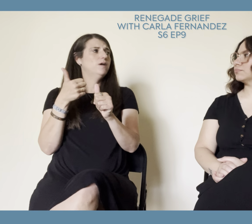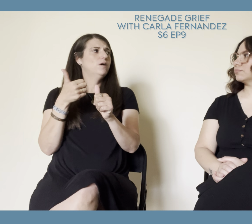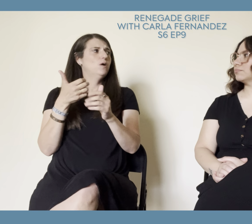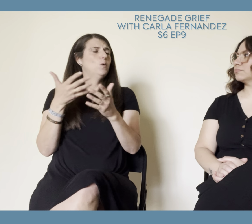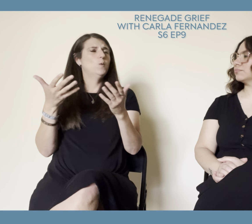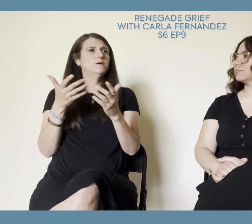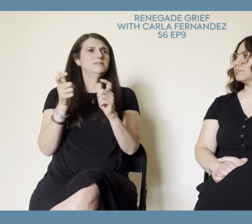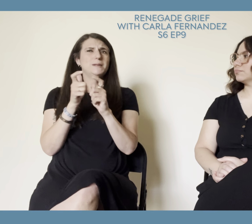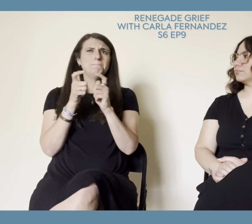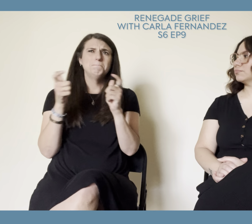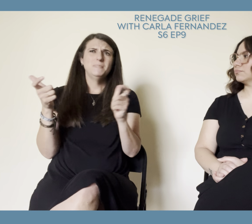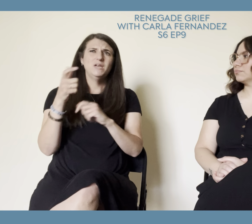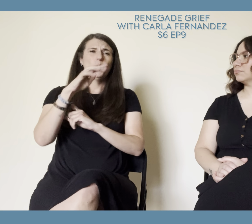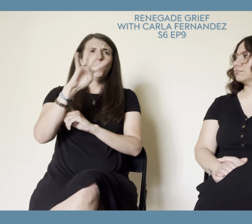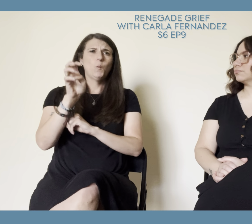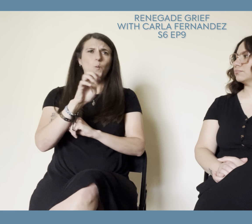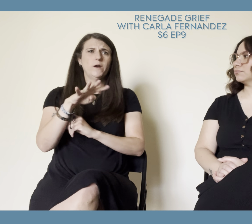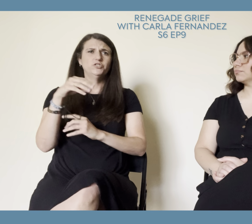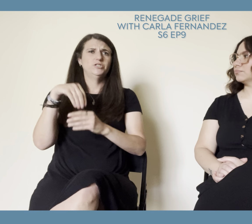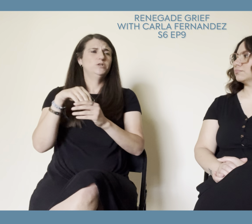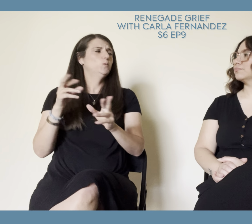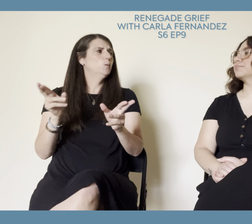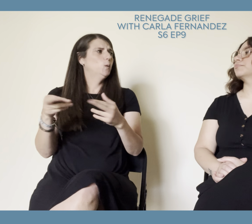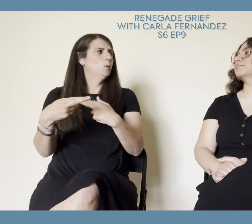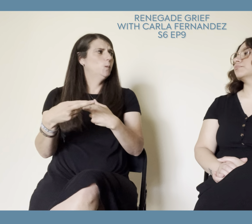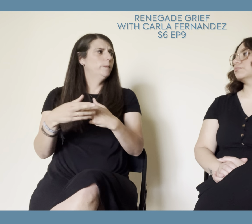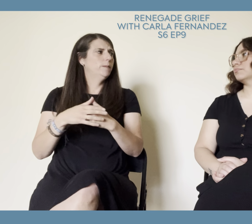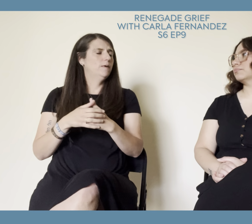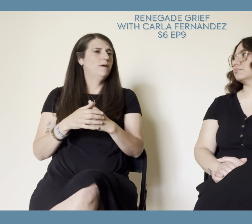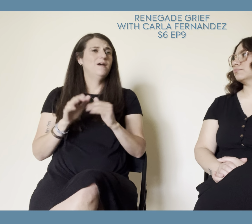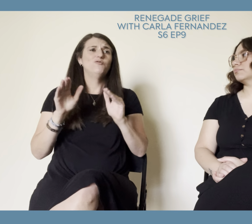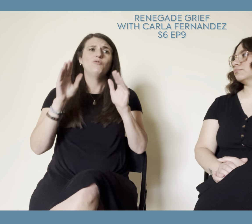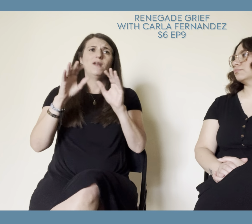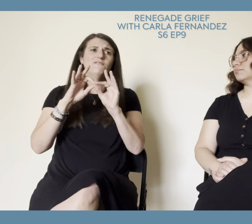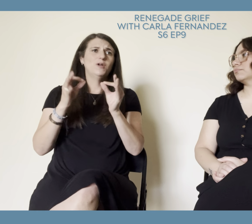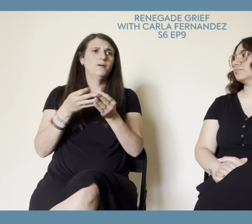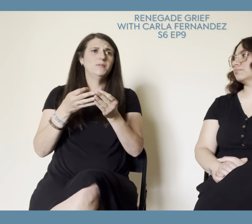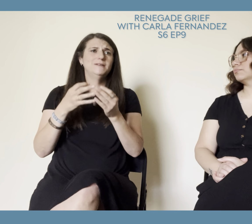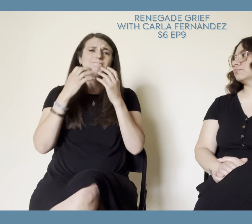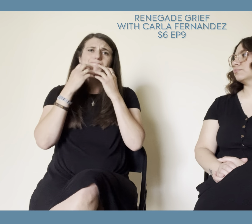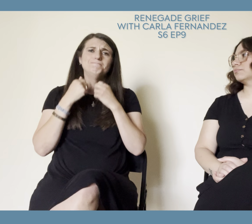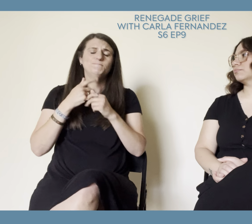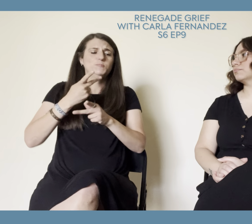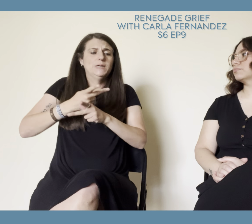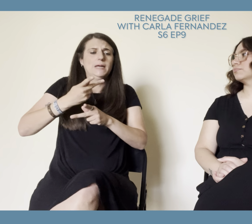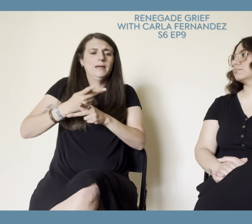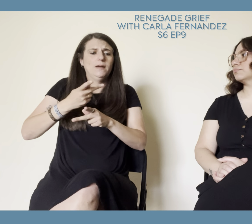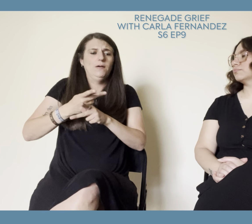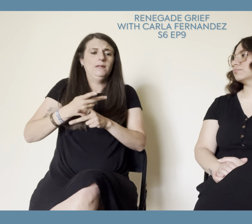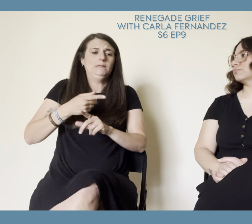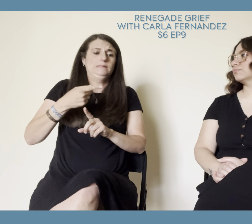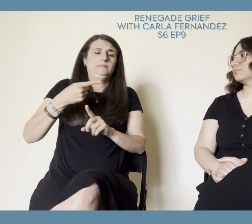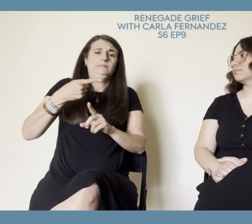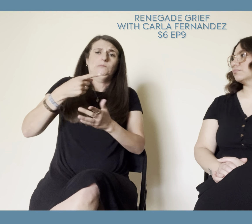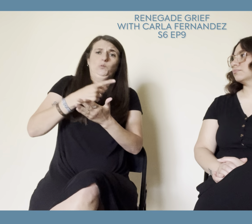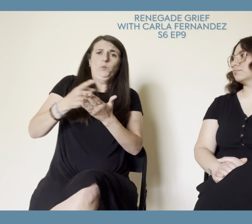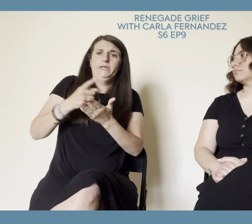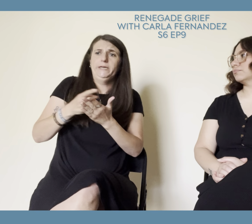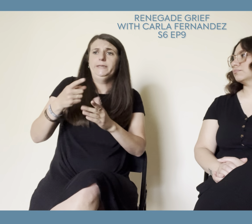big question in the room. I have an incredible family and they took real care in the weeks and months after my dad died, but I felt